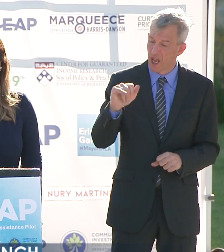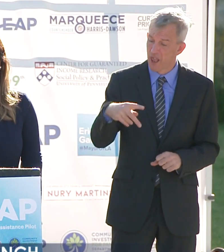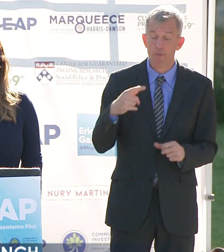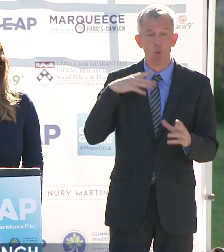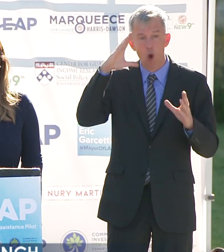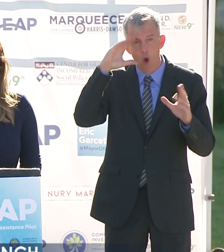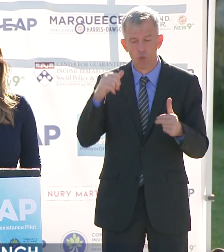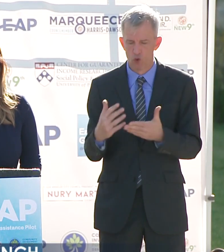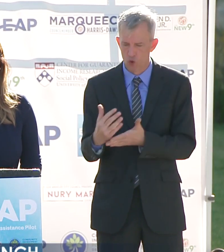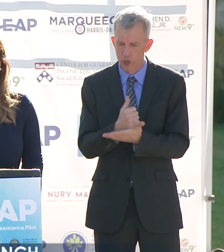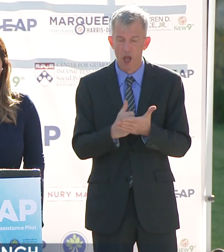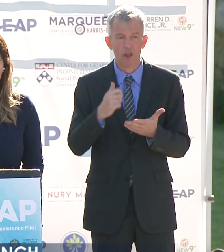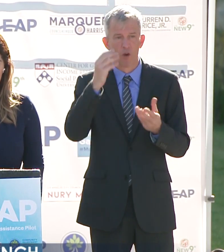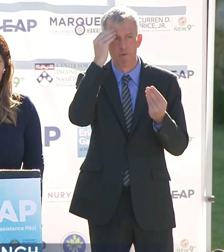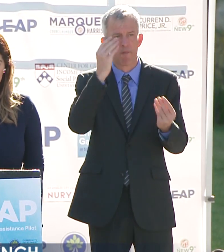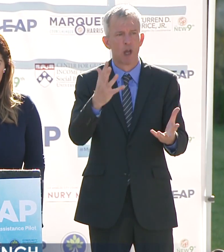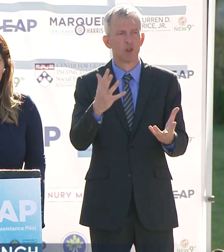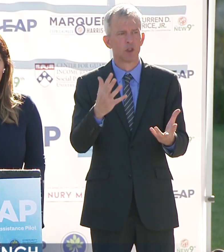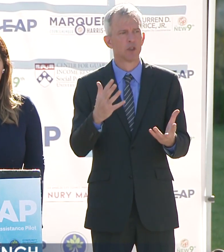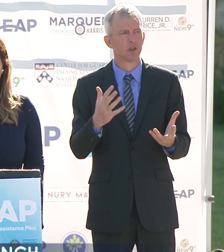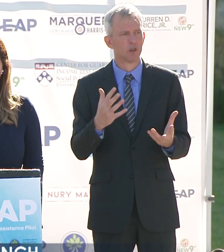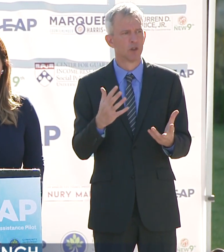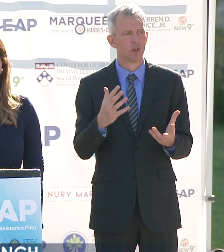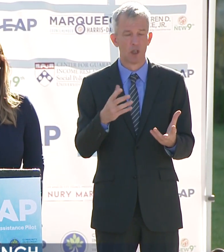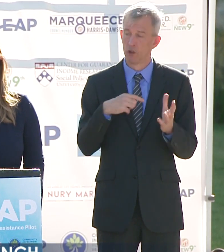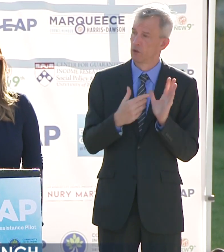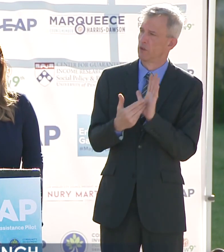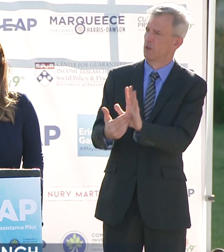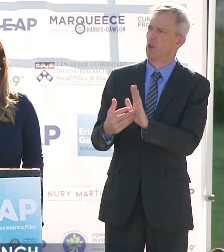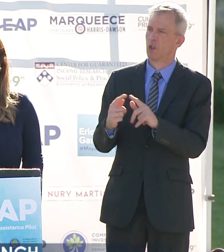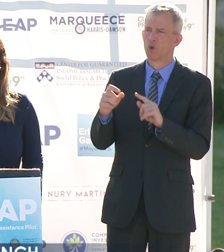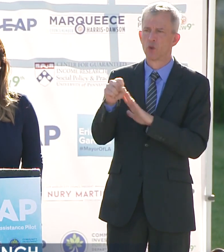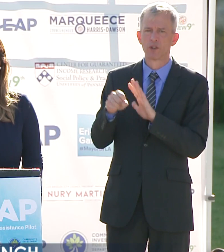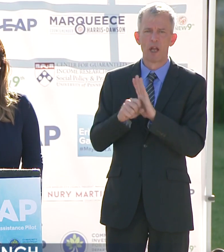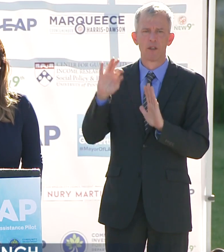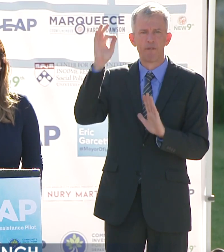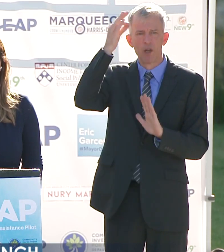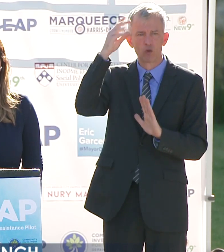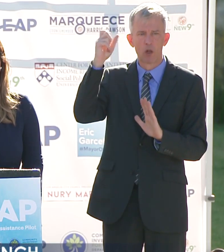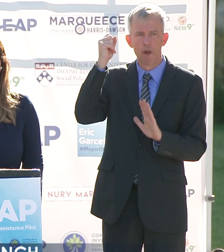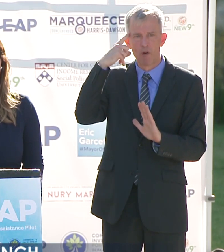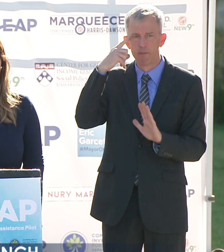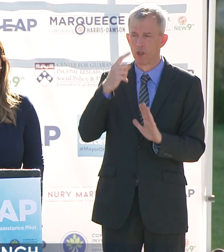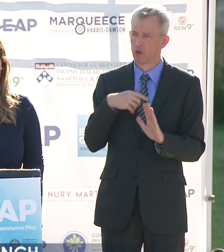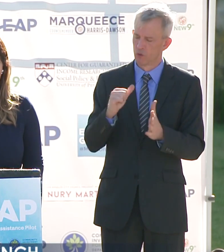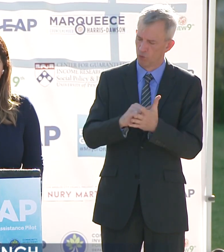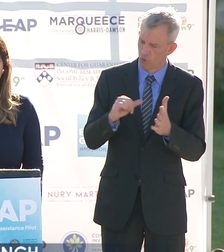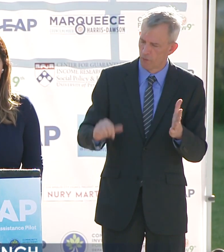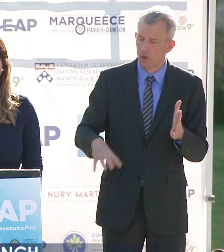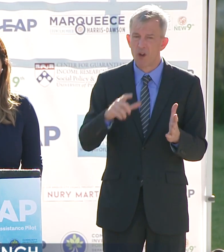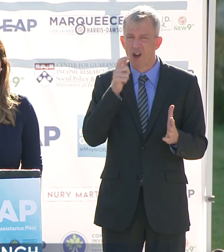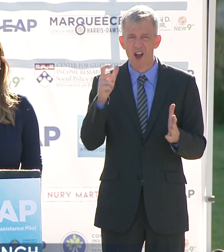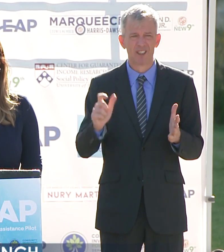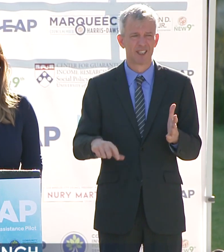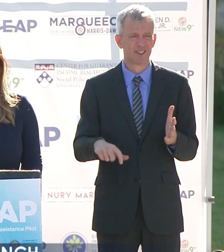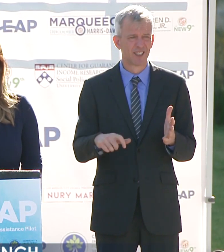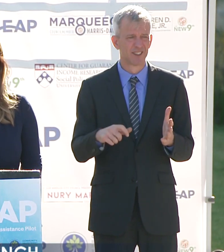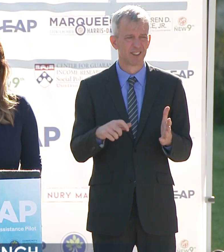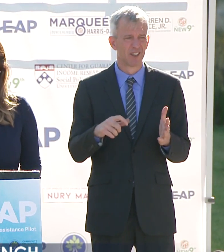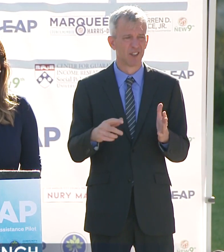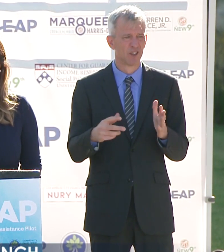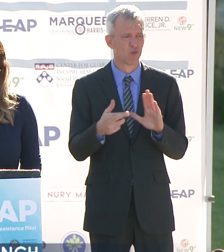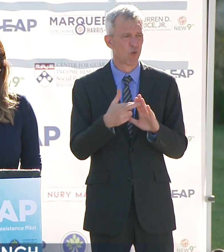case to our state and federal partners to remove unnecessary restrictions and regulations that, quite frankly,